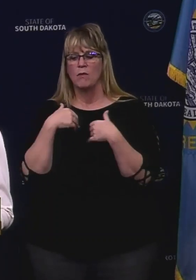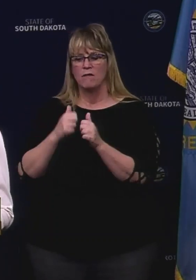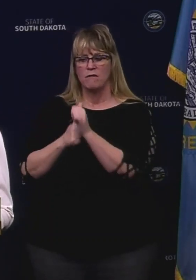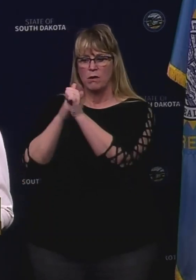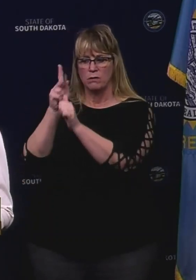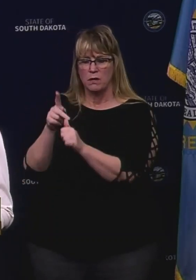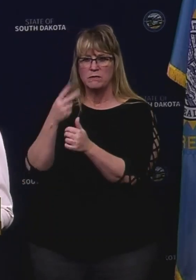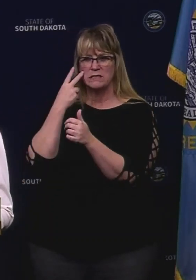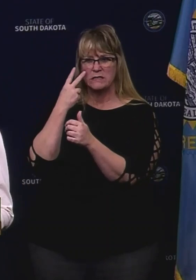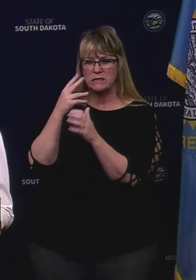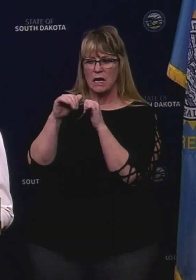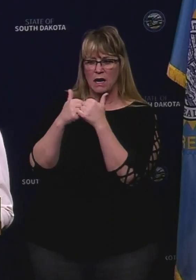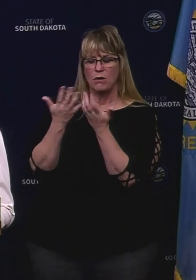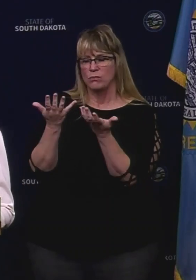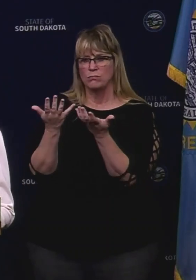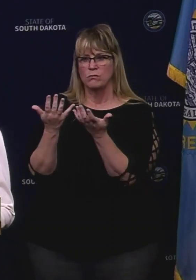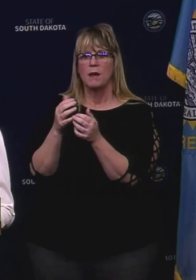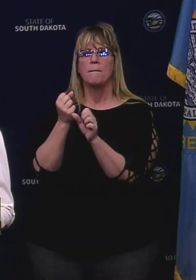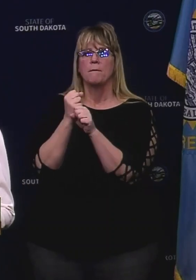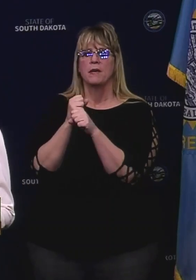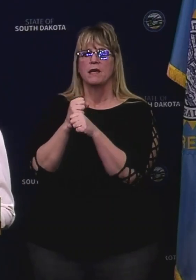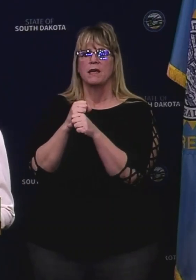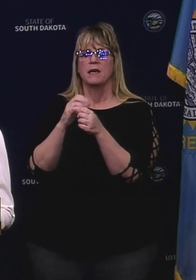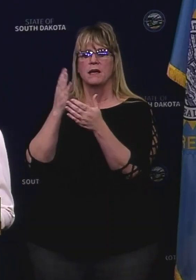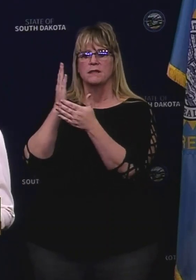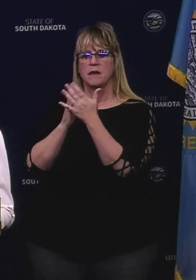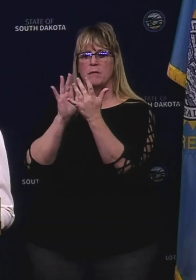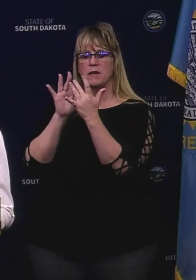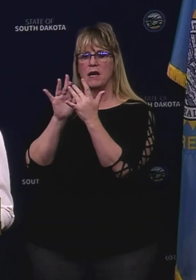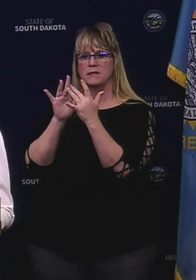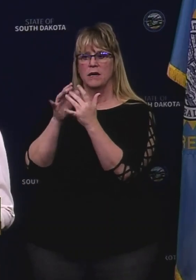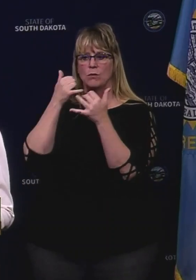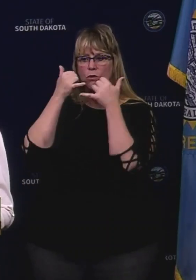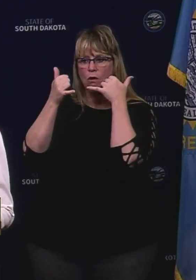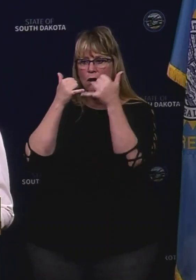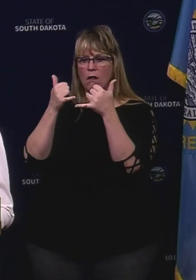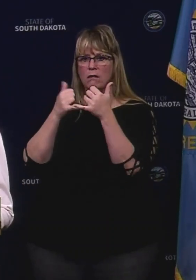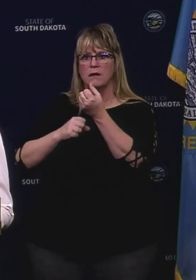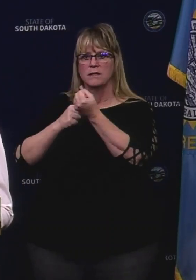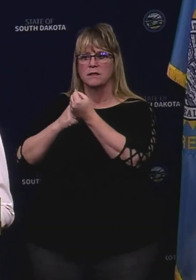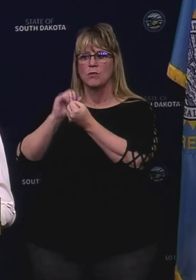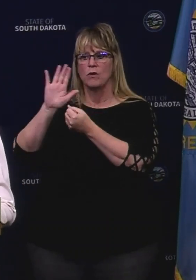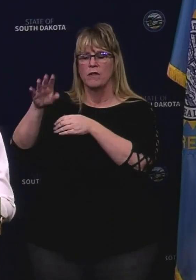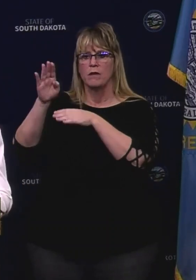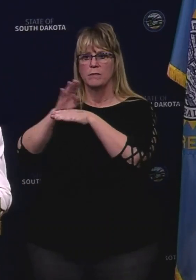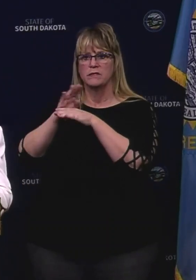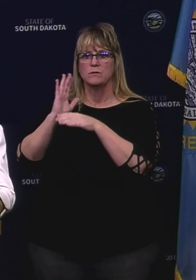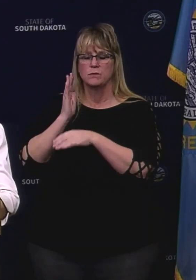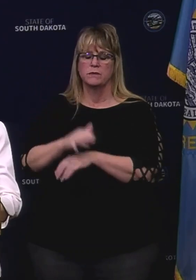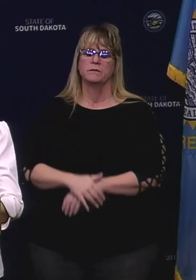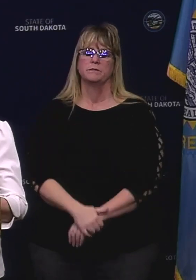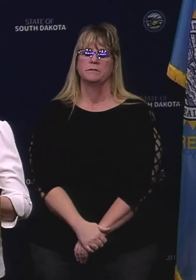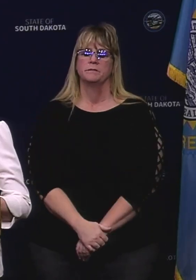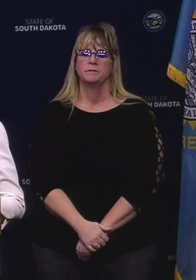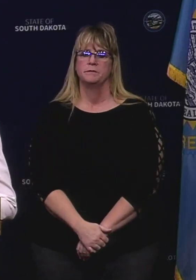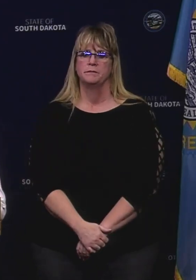from there, and we'll also be making contact this week to help support their operation.